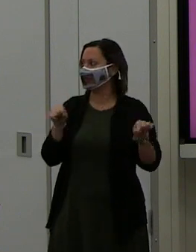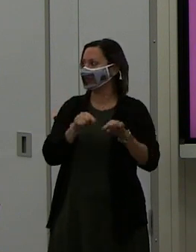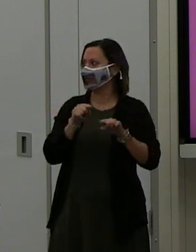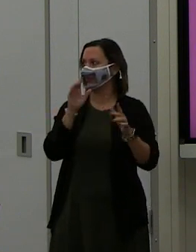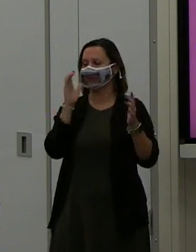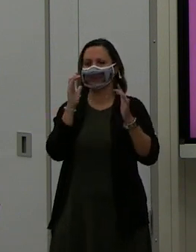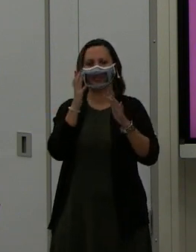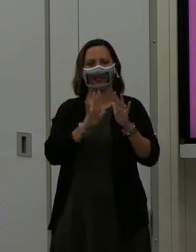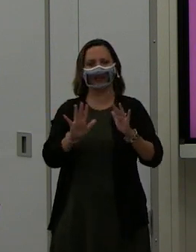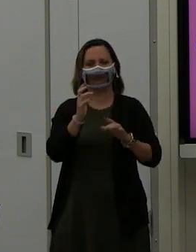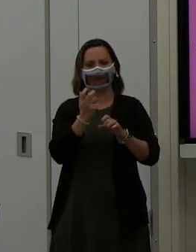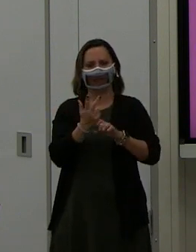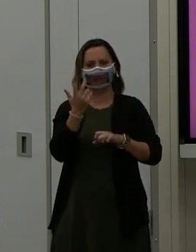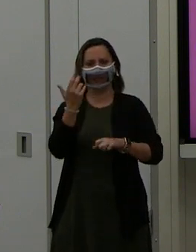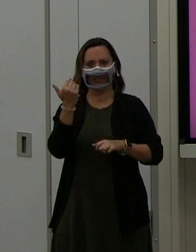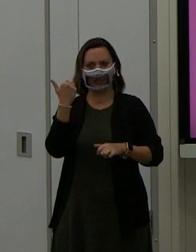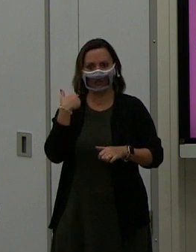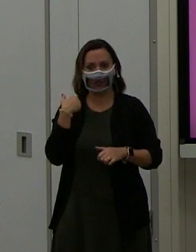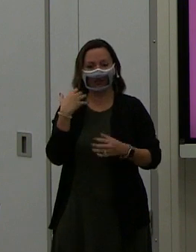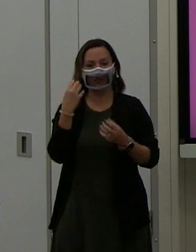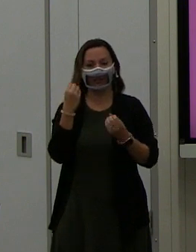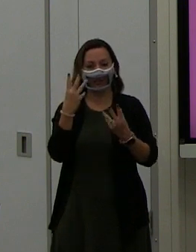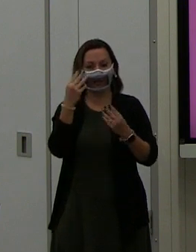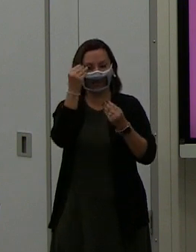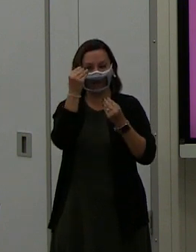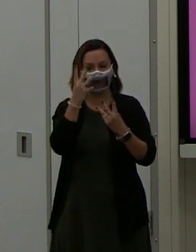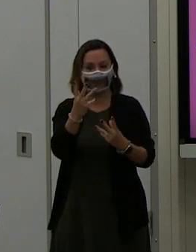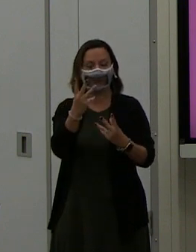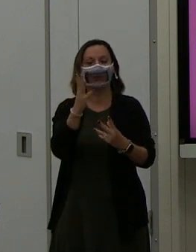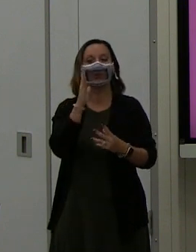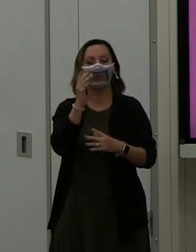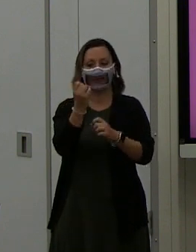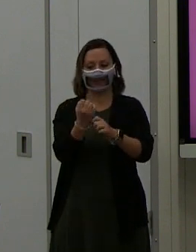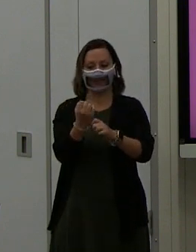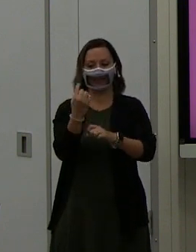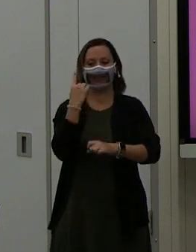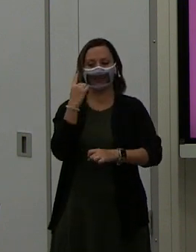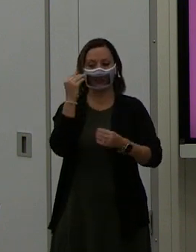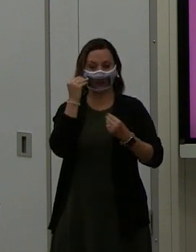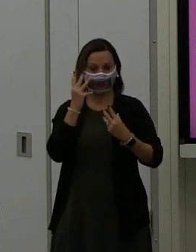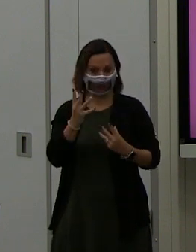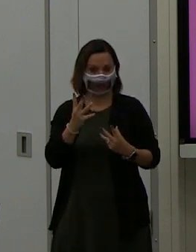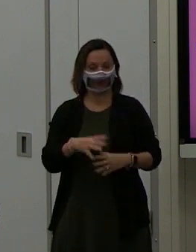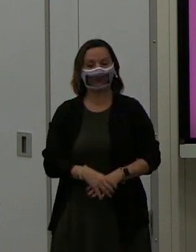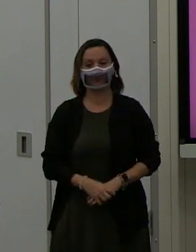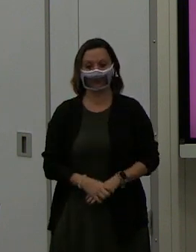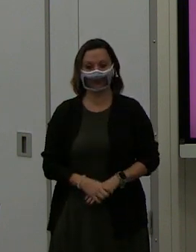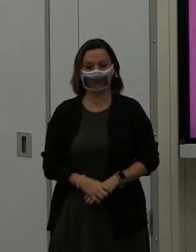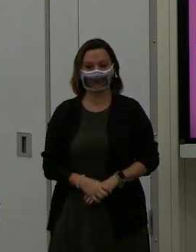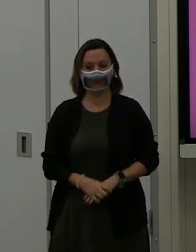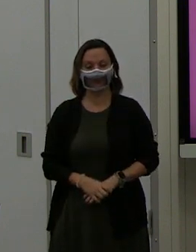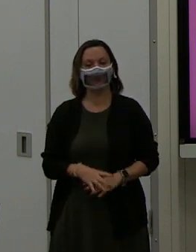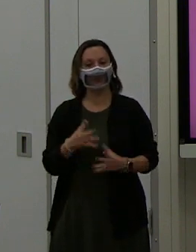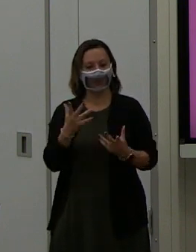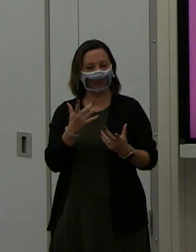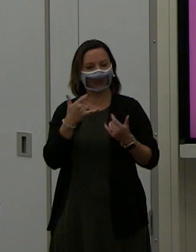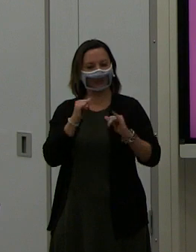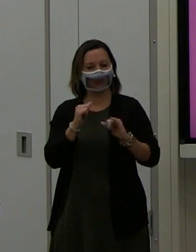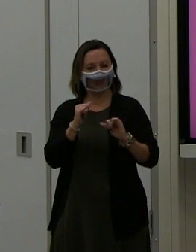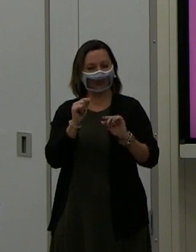ago. And so a lot of the information we're going to be looking at will be last year's information, certainly keeping a close eye on this year's data as